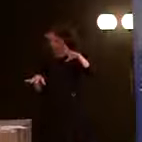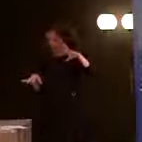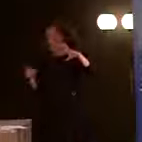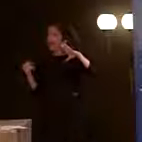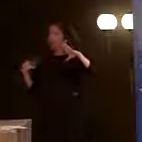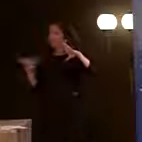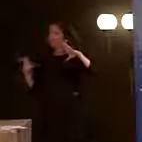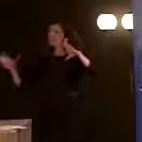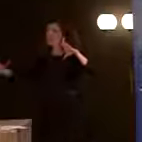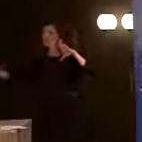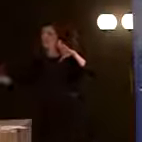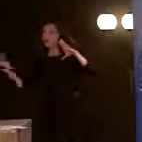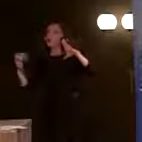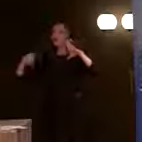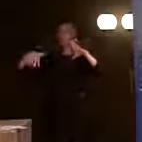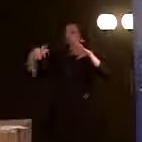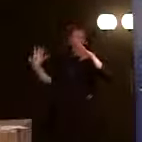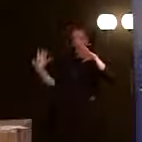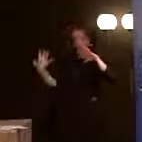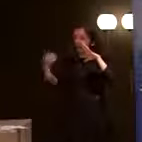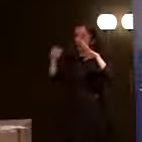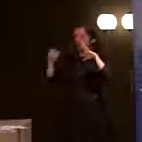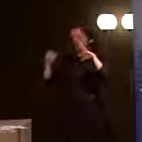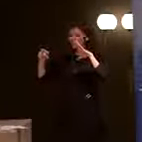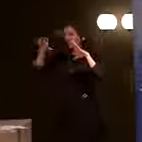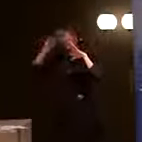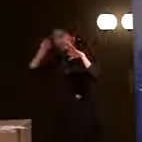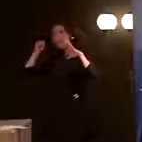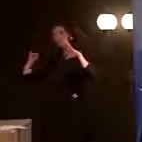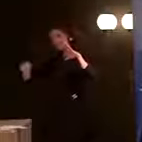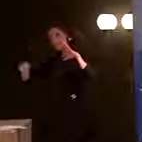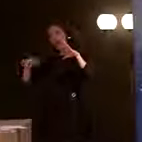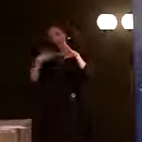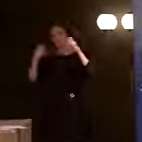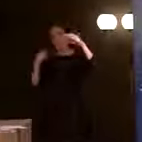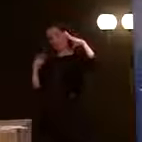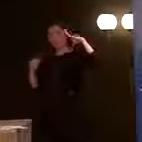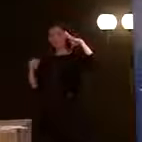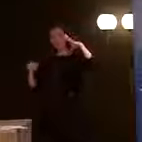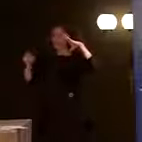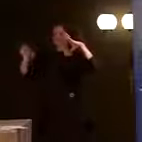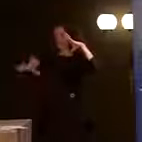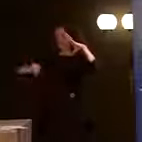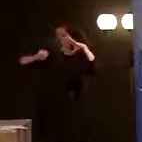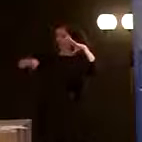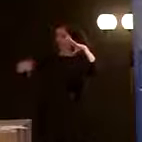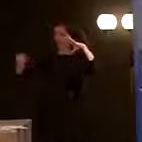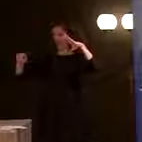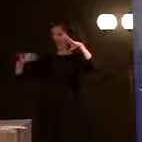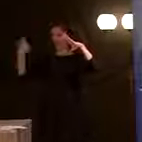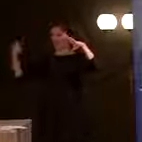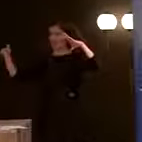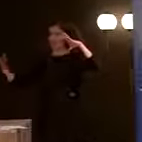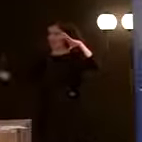have one lesson in French, then one lesson in English, then again one lesson in French, so that students would have